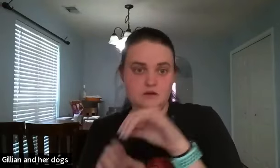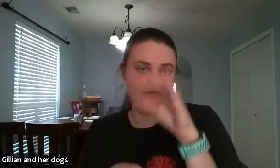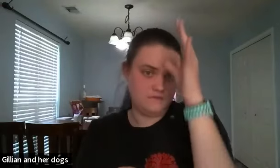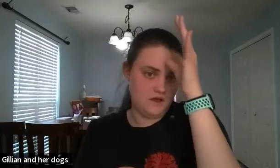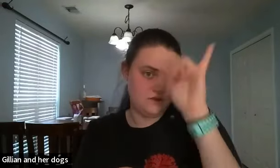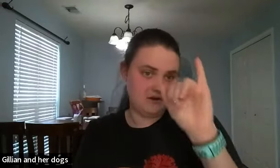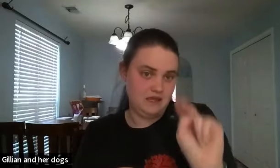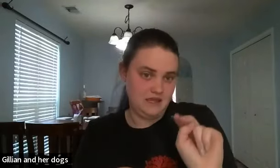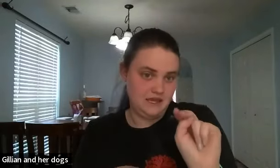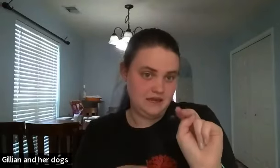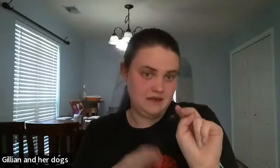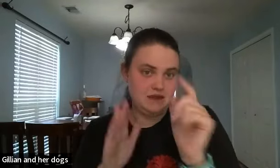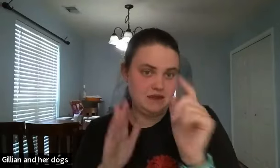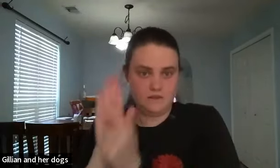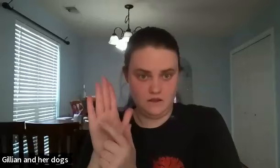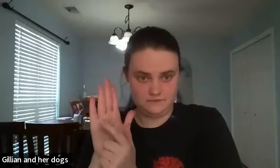or father in law.